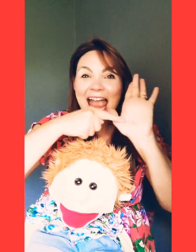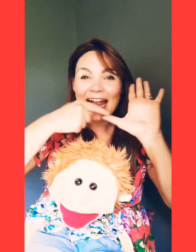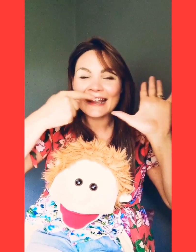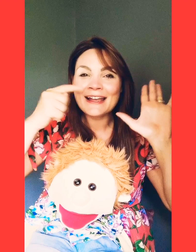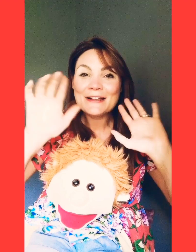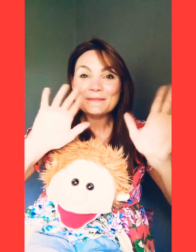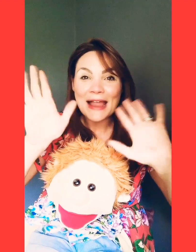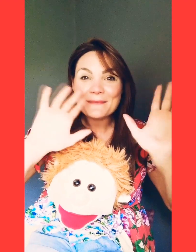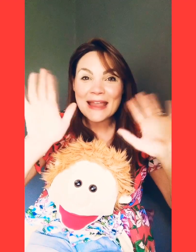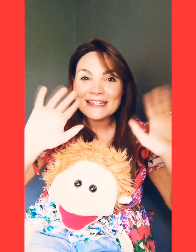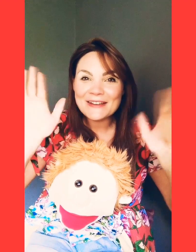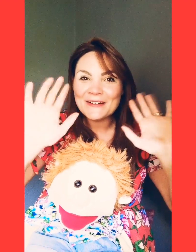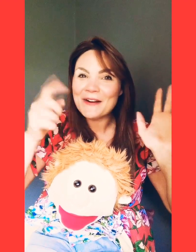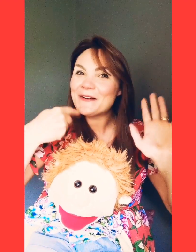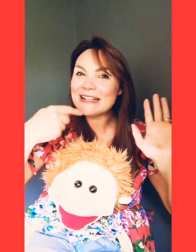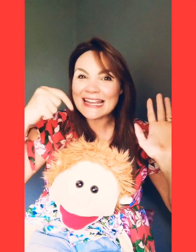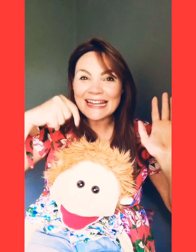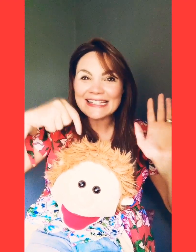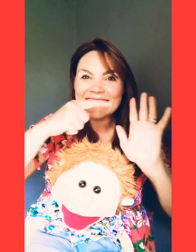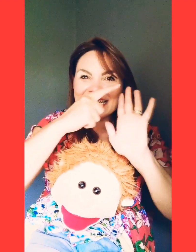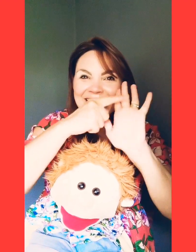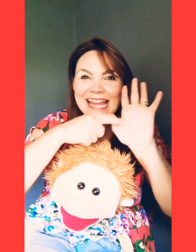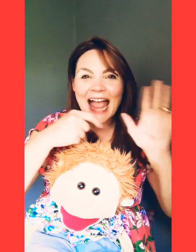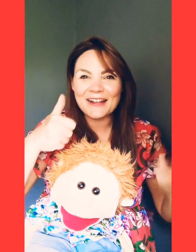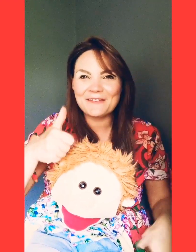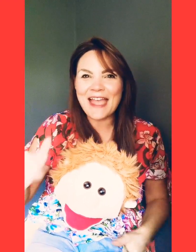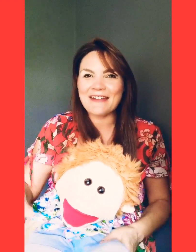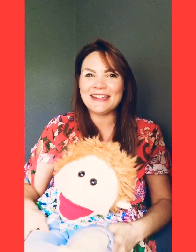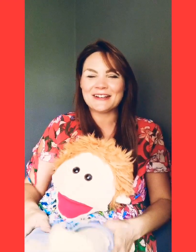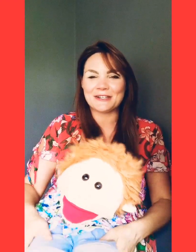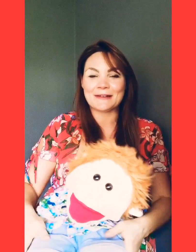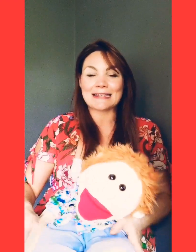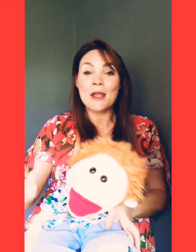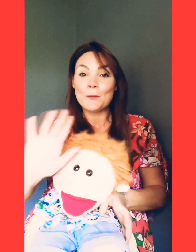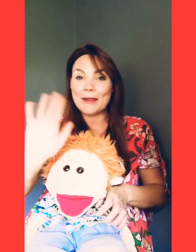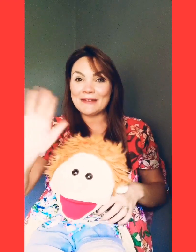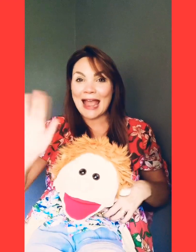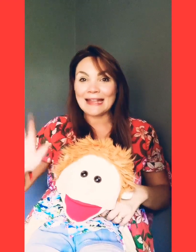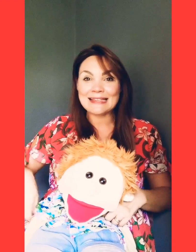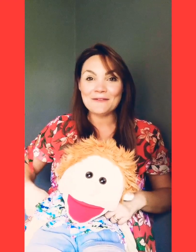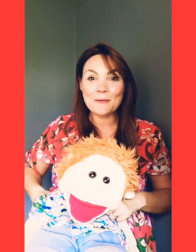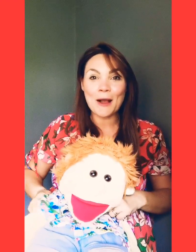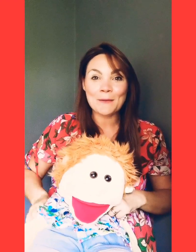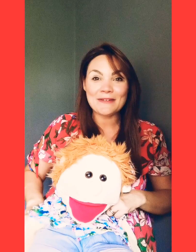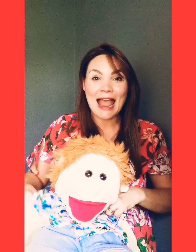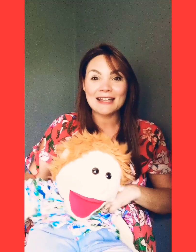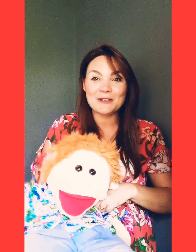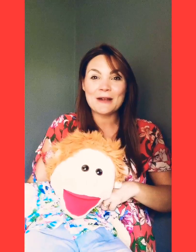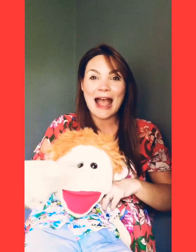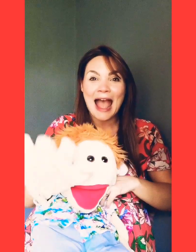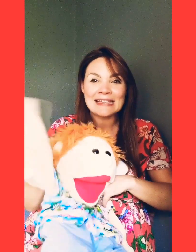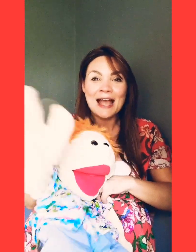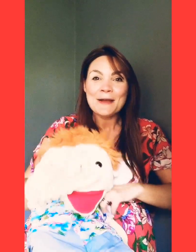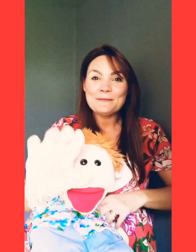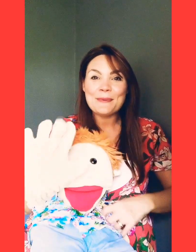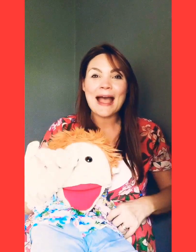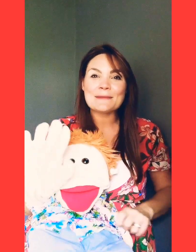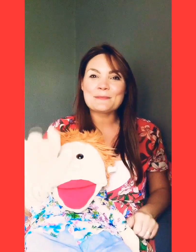Jack! Bye-bye to... Who is it? Jack! Very good, you guys. Waving hands, everyone. Waving hands, you guys.